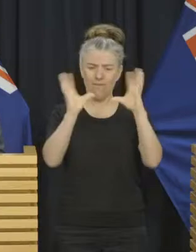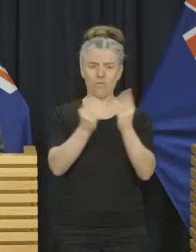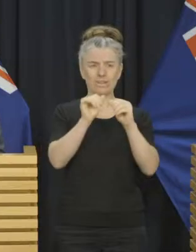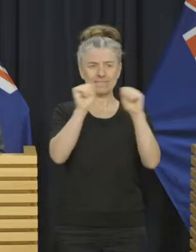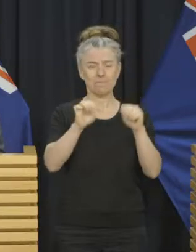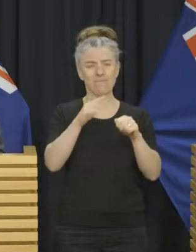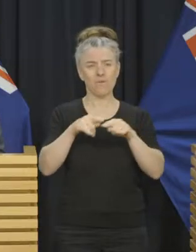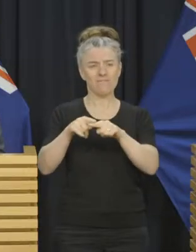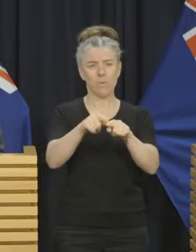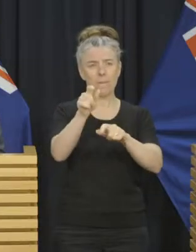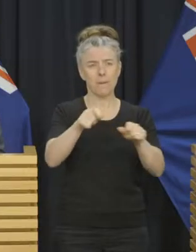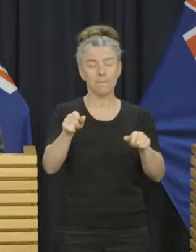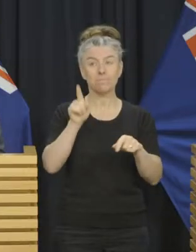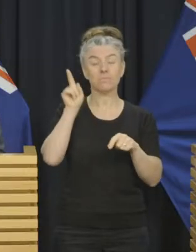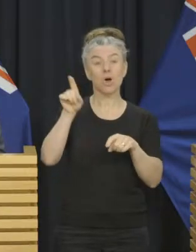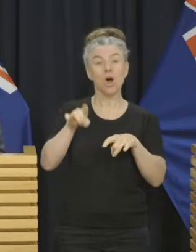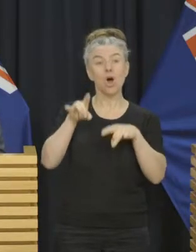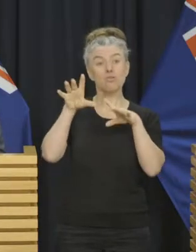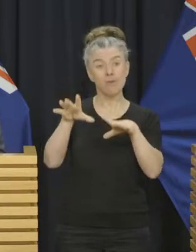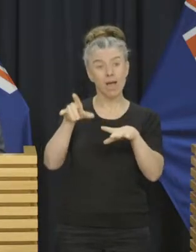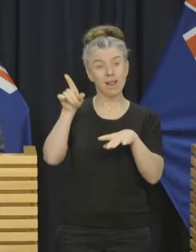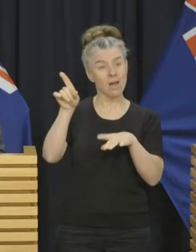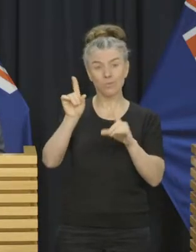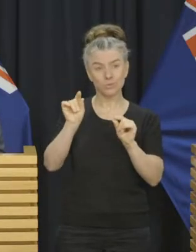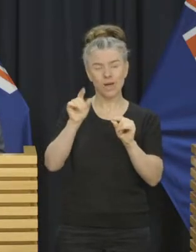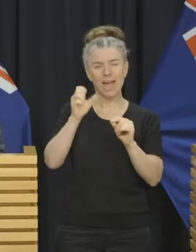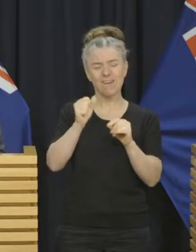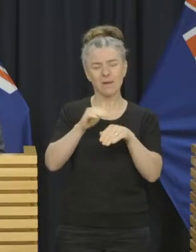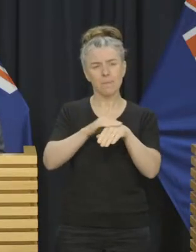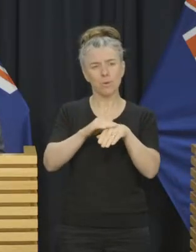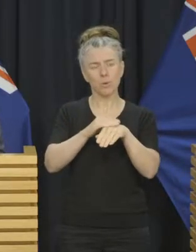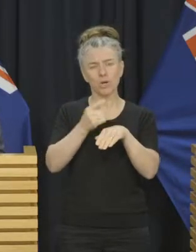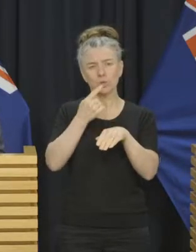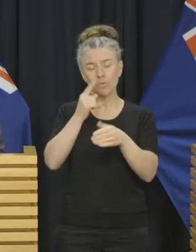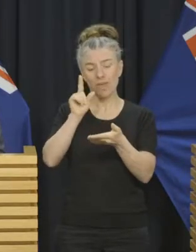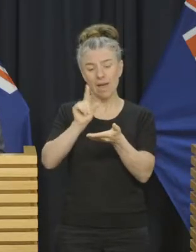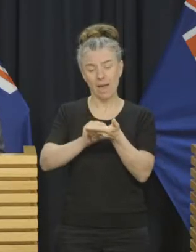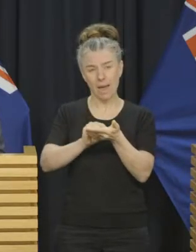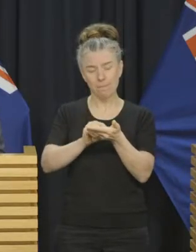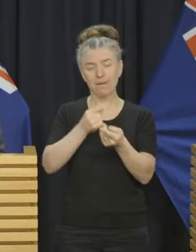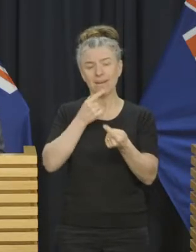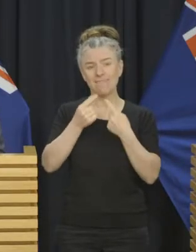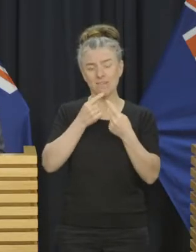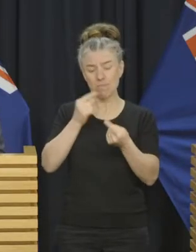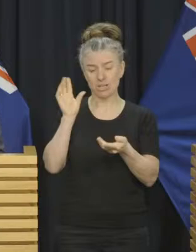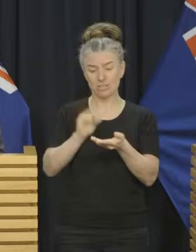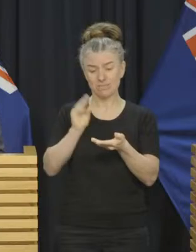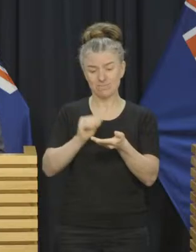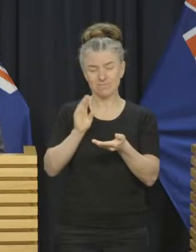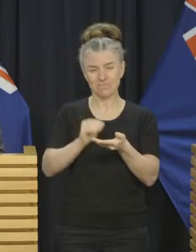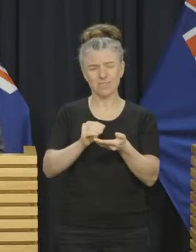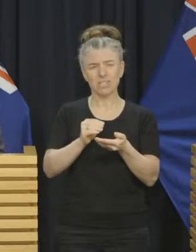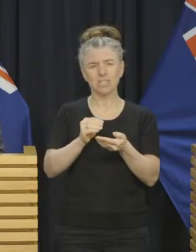downloaded information from their Bluetooth-based app as of a couple of days ago, 285 people. They